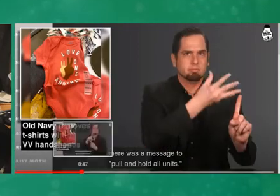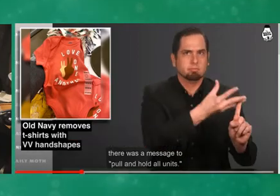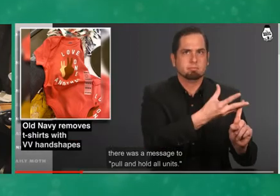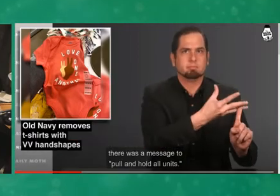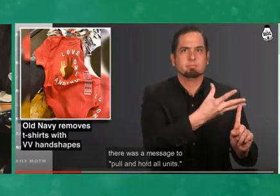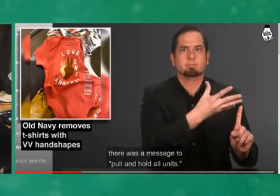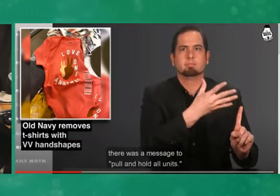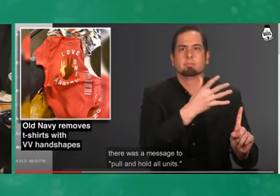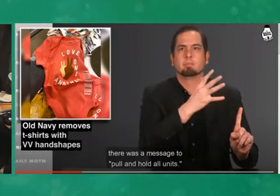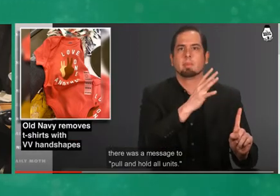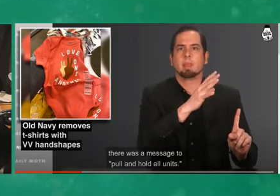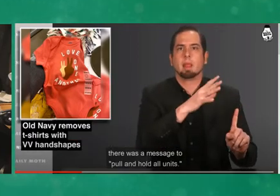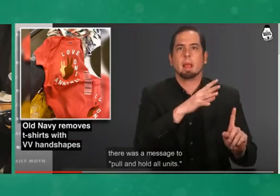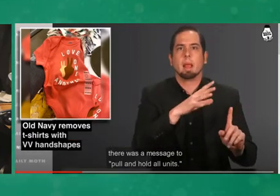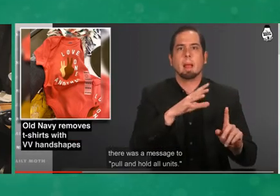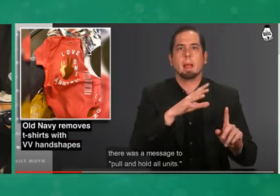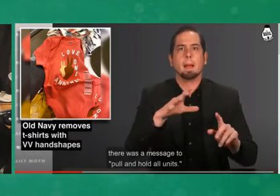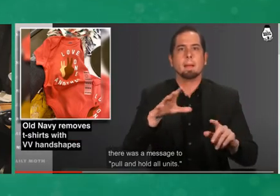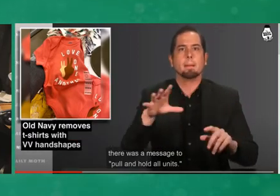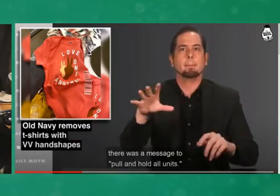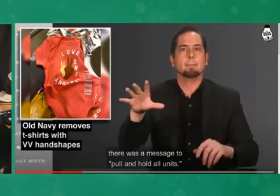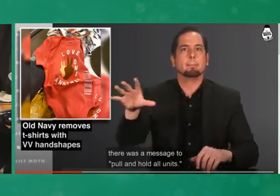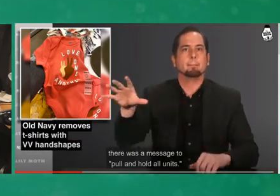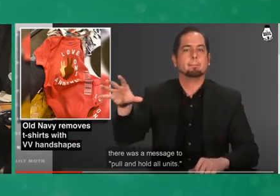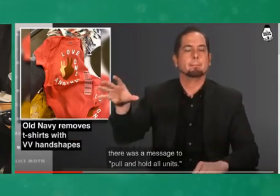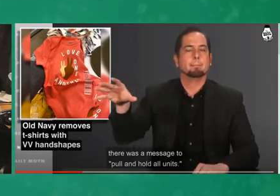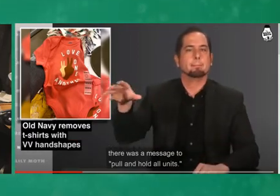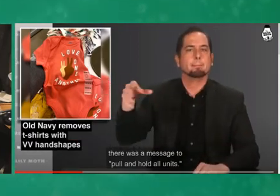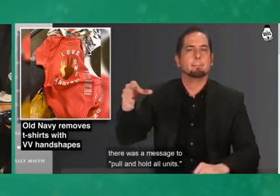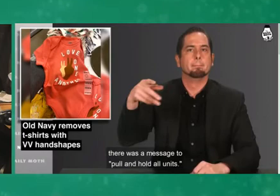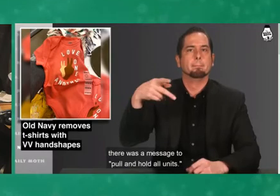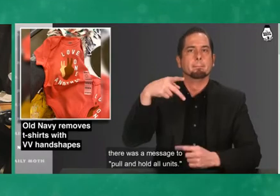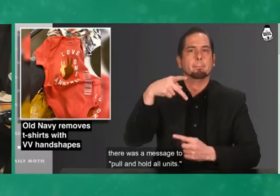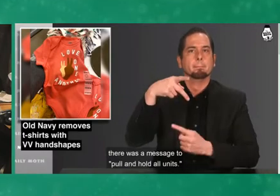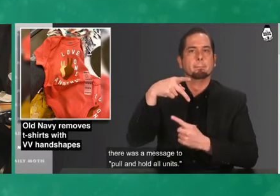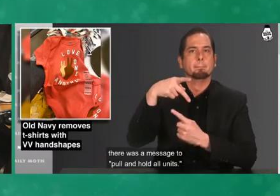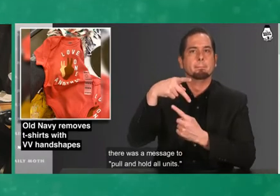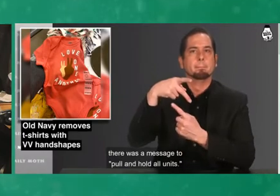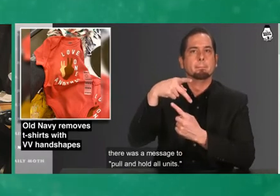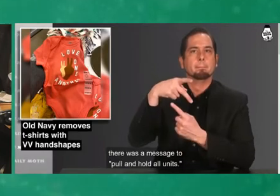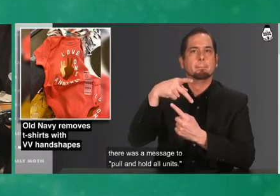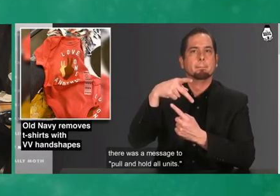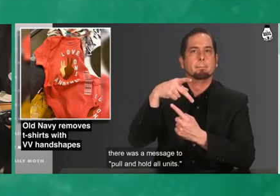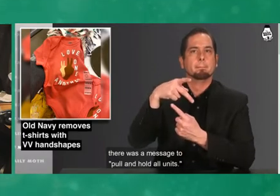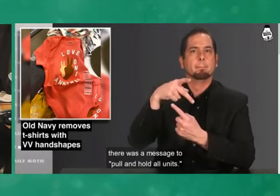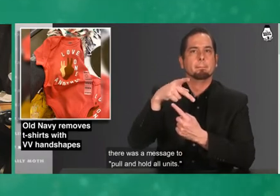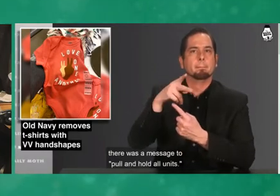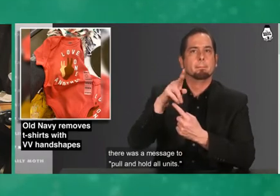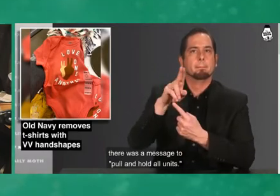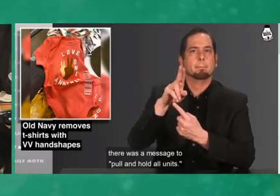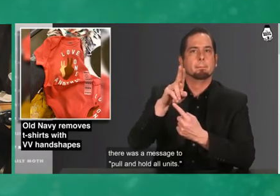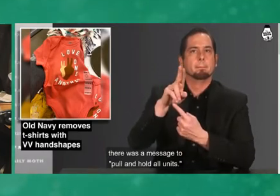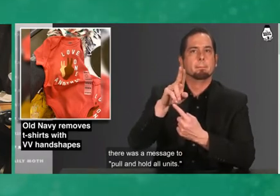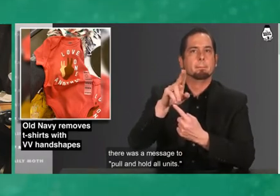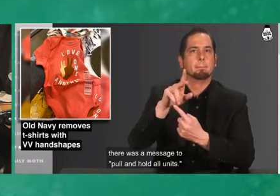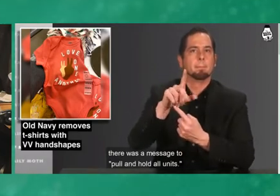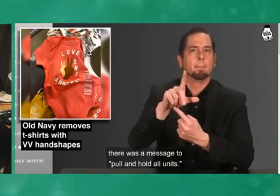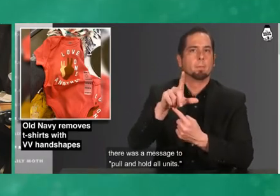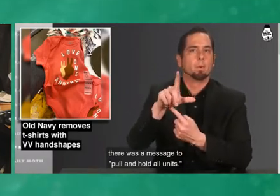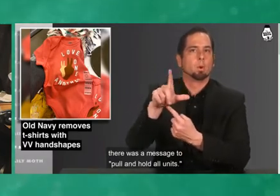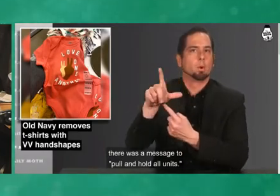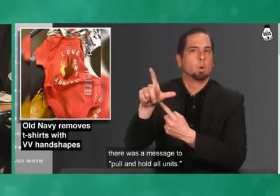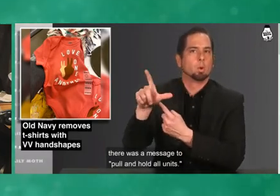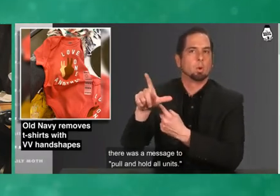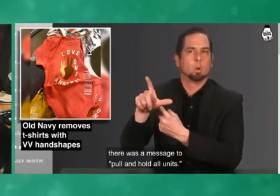P-U-L-L. They got the message that they would, for everything that was there, they